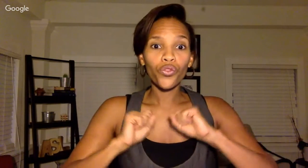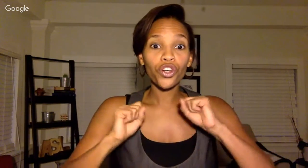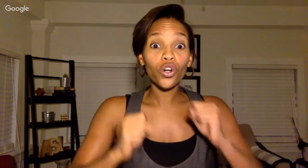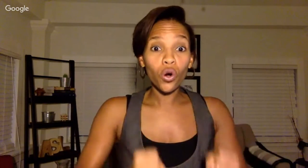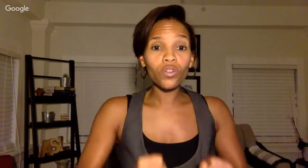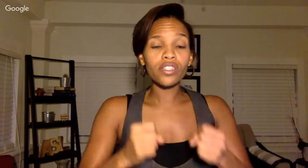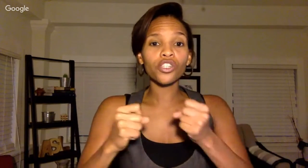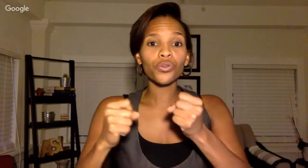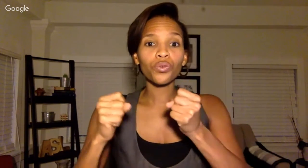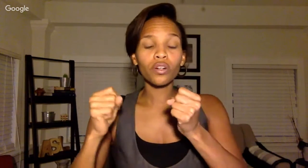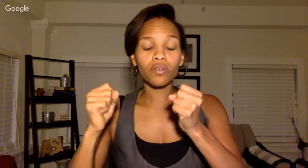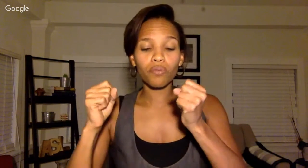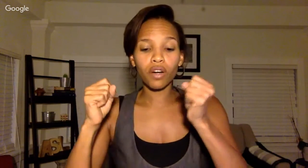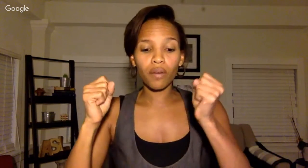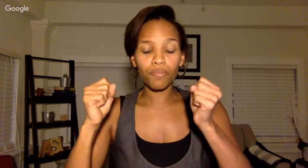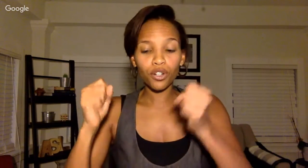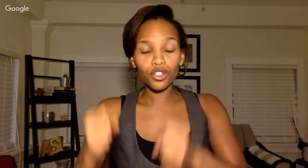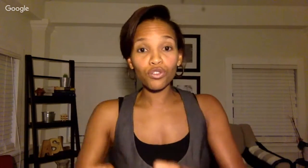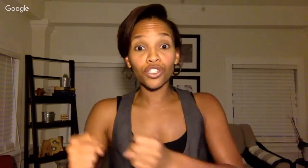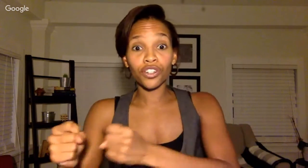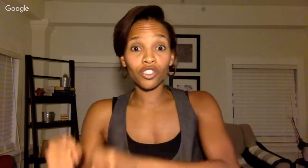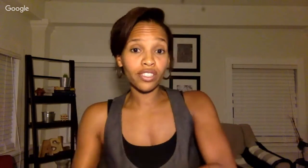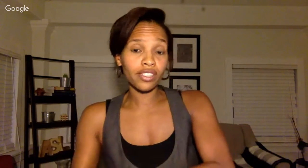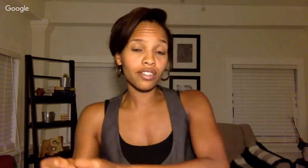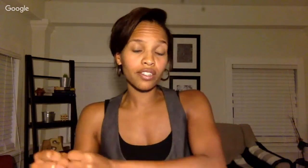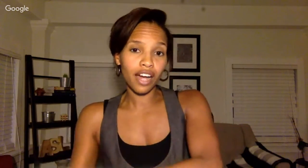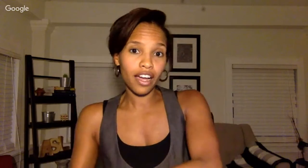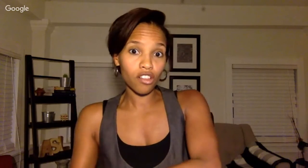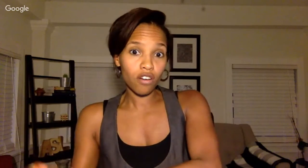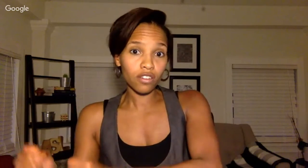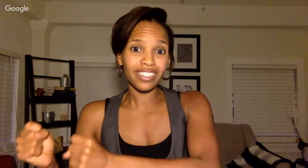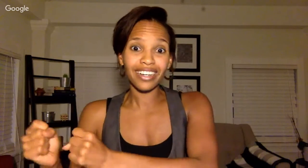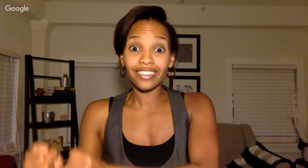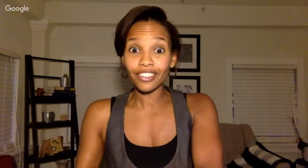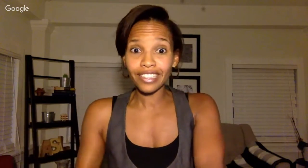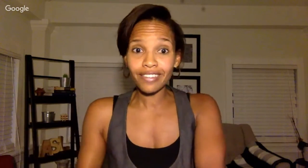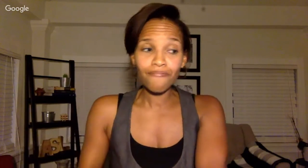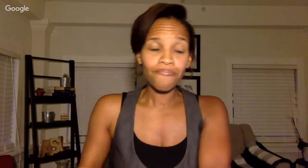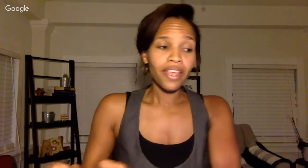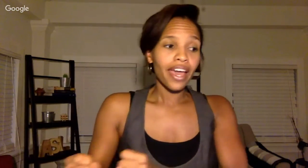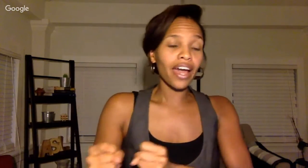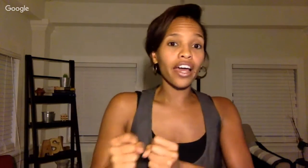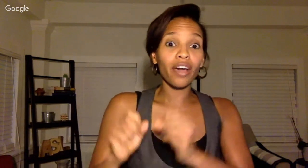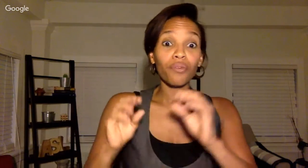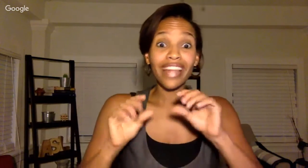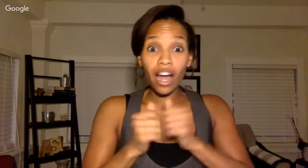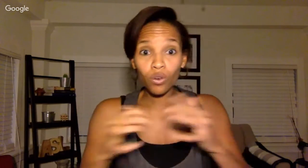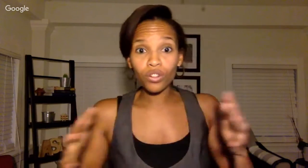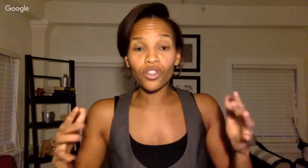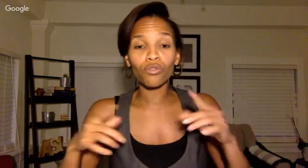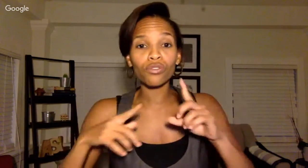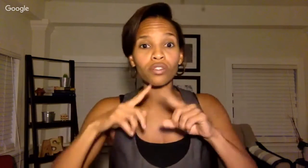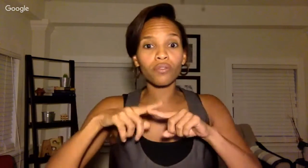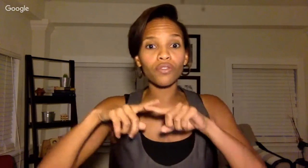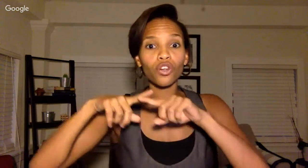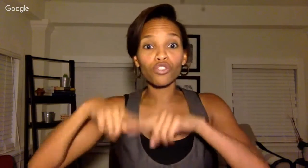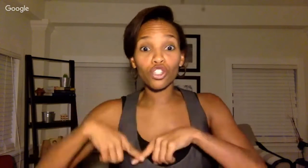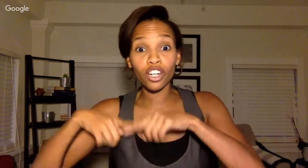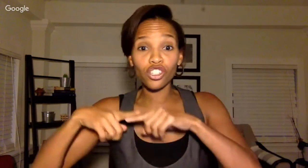the goal is to produce your constructed dialogues clearly and without those crutch